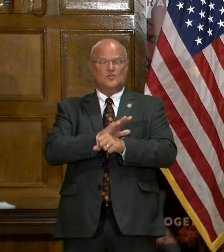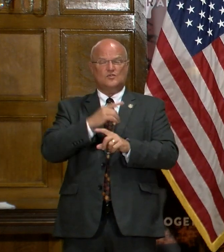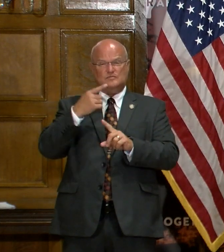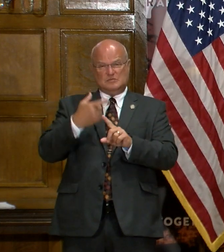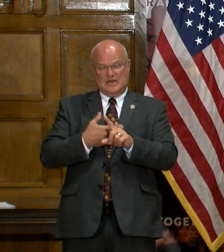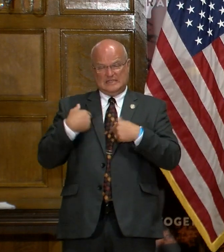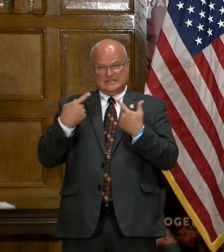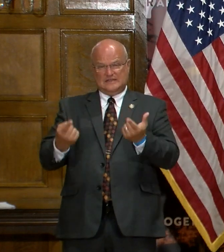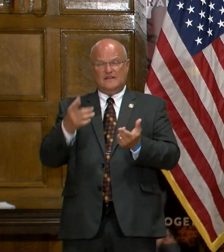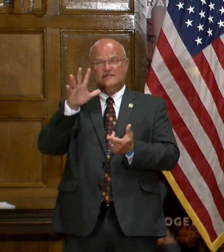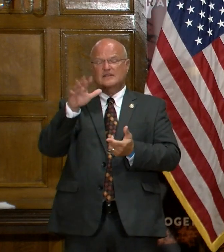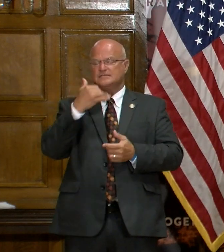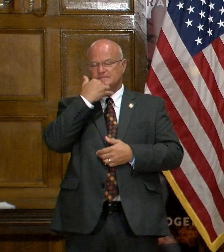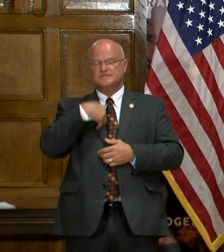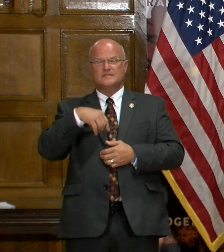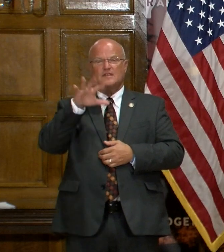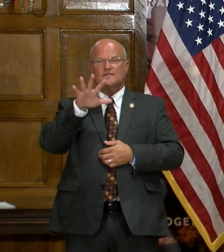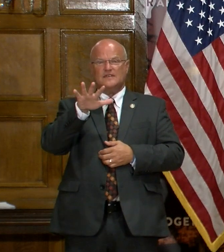month are